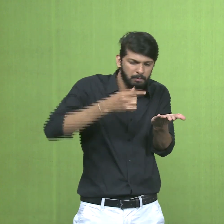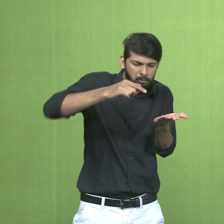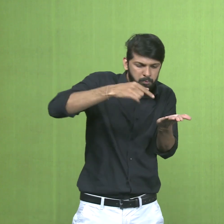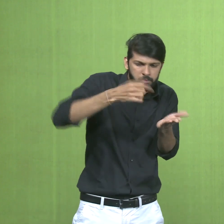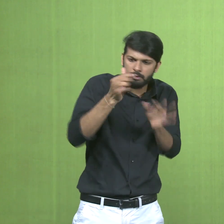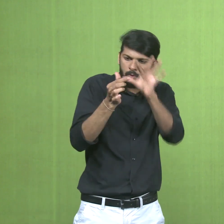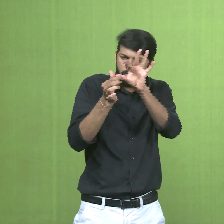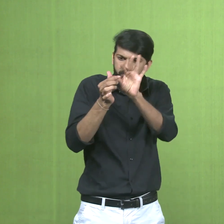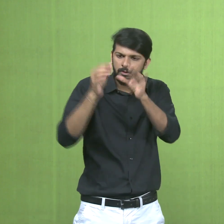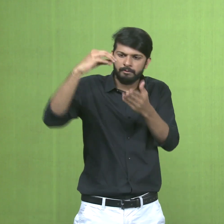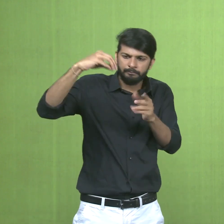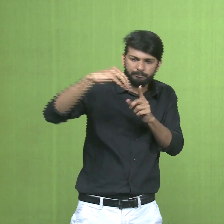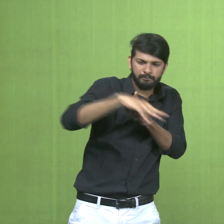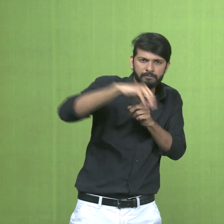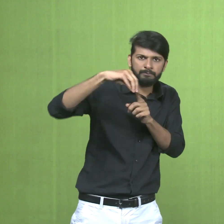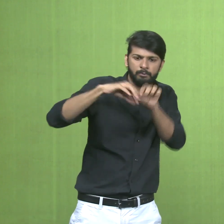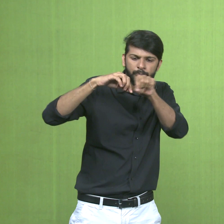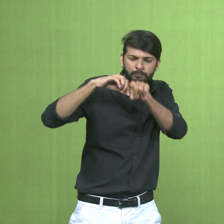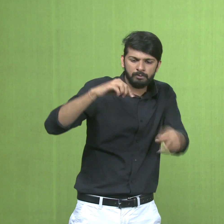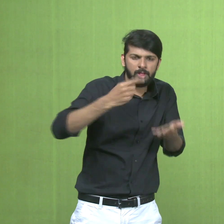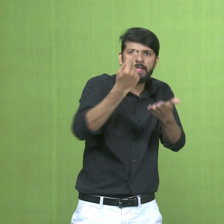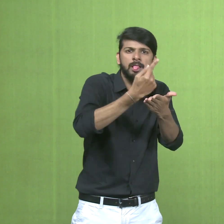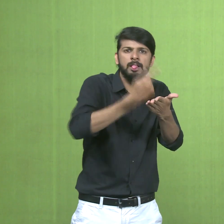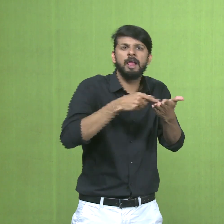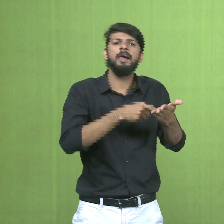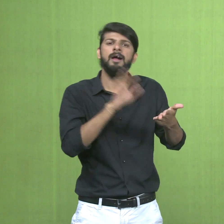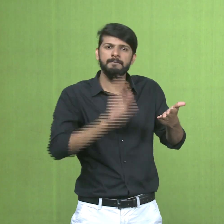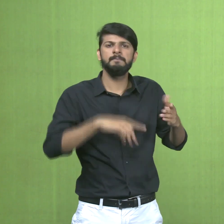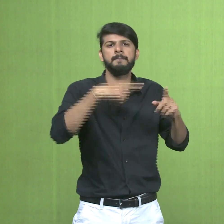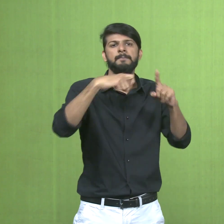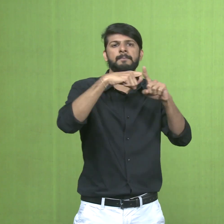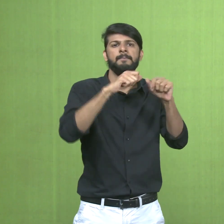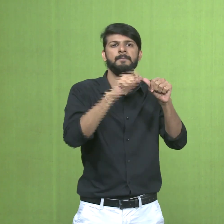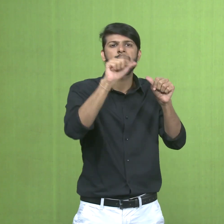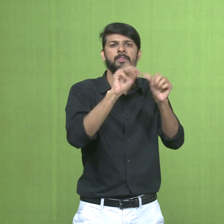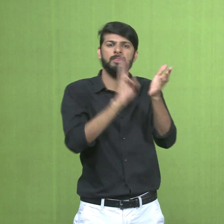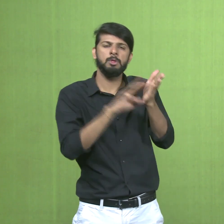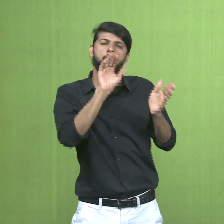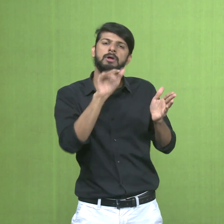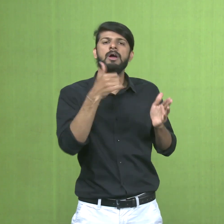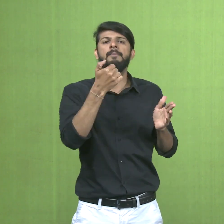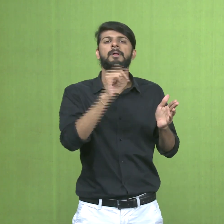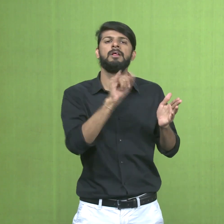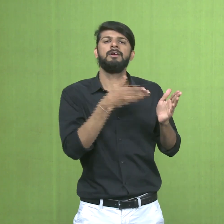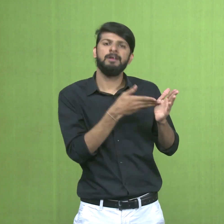was filled with color, and slight pressure would allow the color to flow through the reed onto